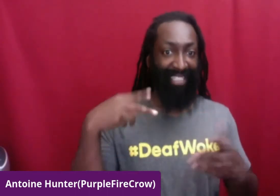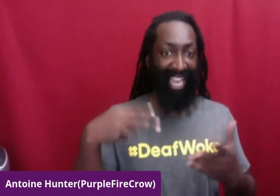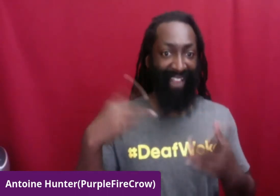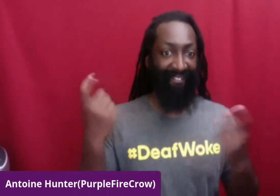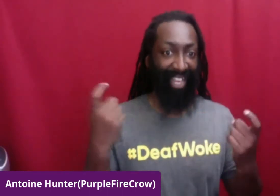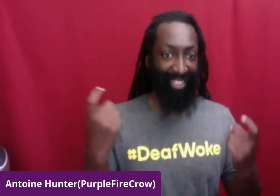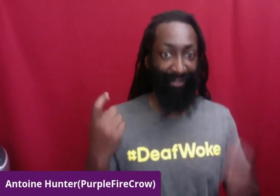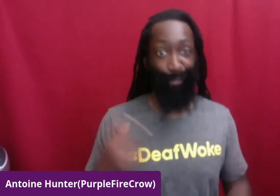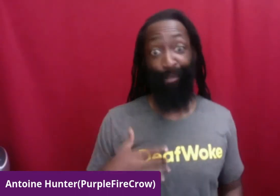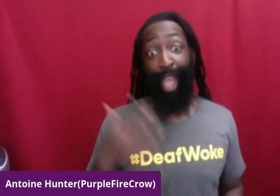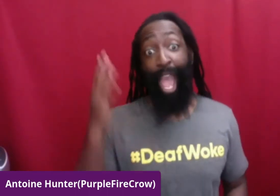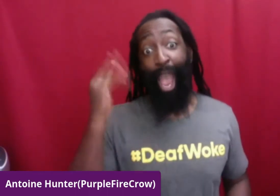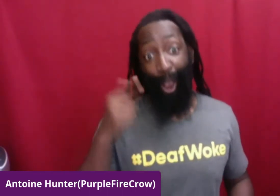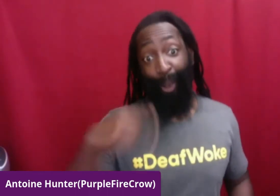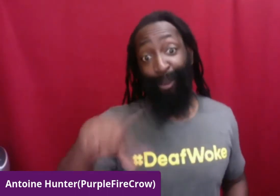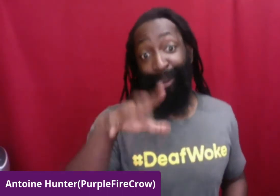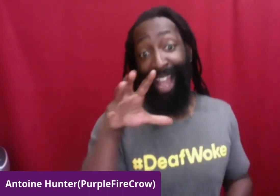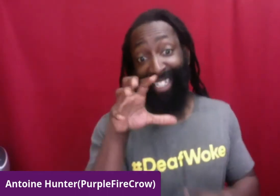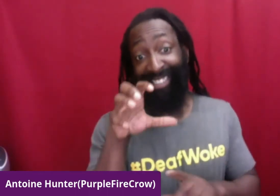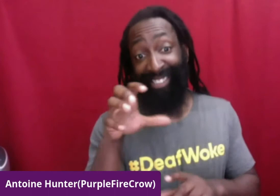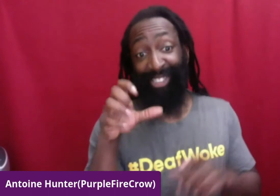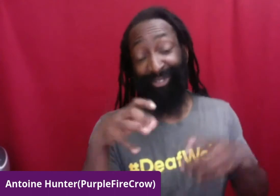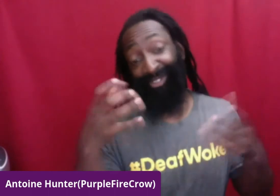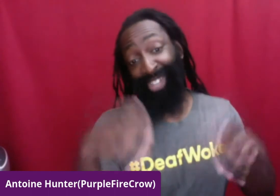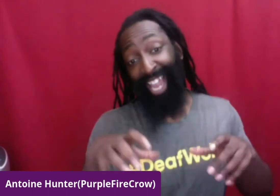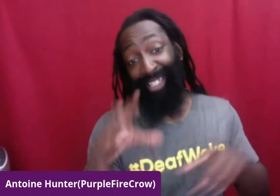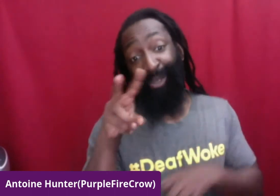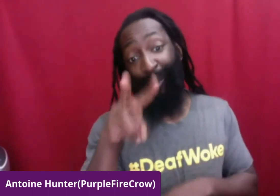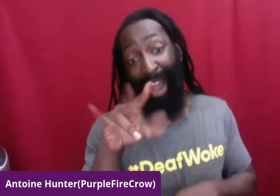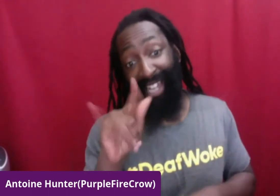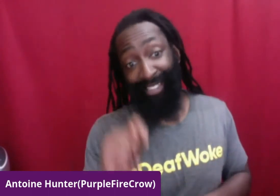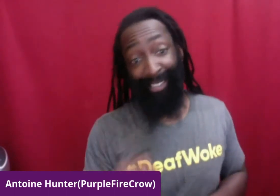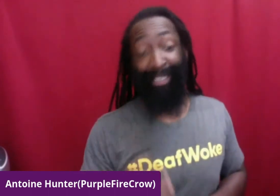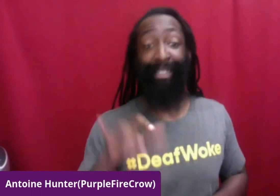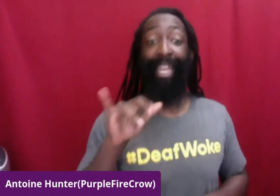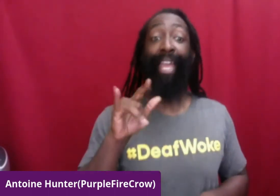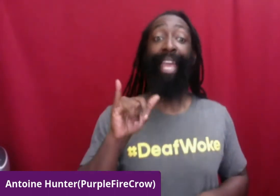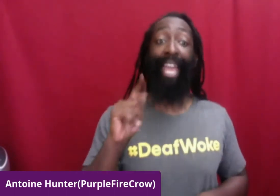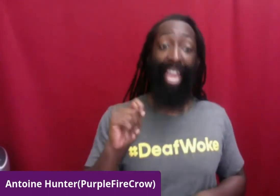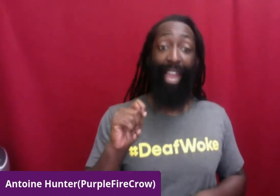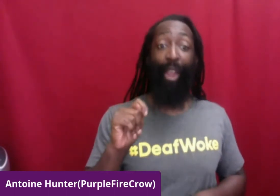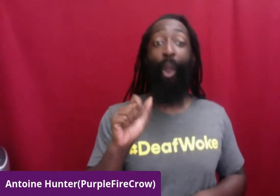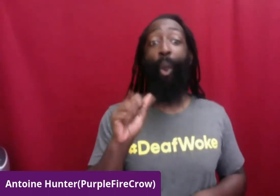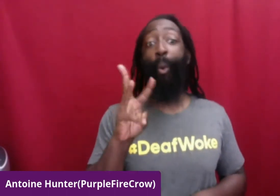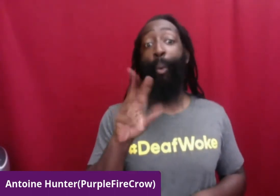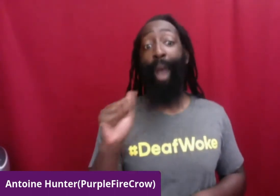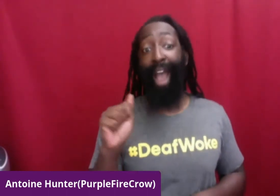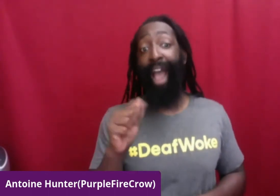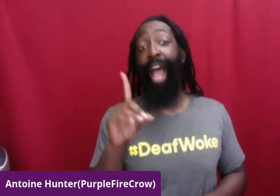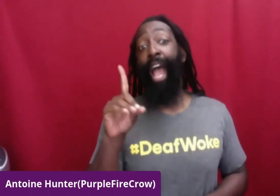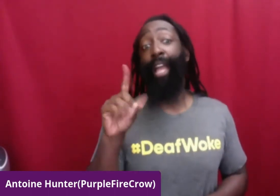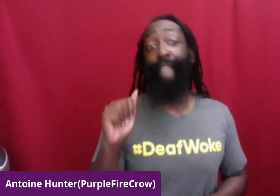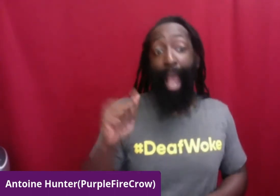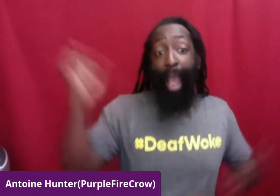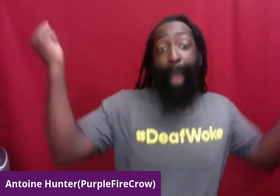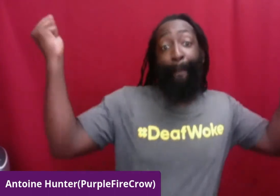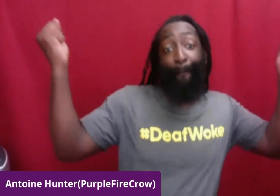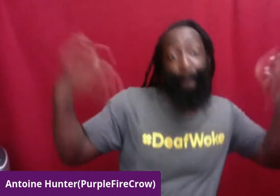This past weekend, we had the Bay Area International Deaf Dance Festival. Hopefully you had a chance to watch it.